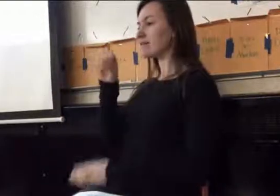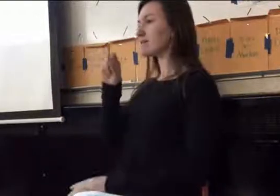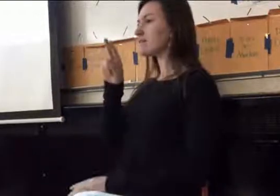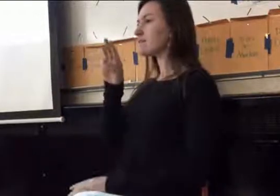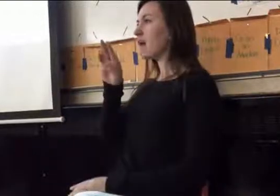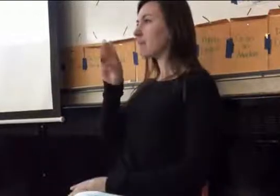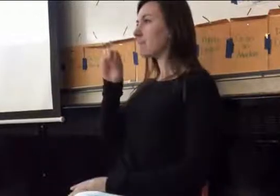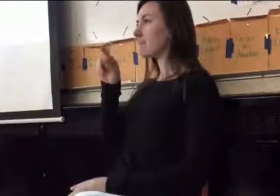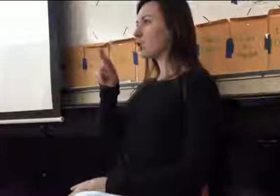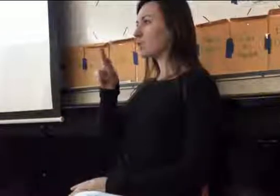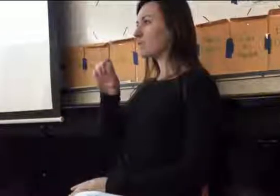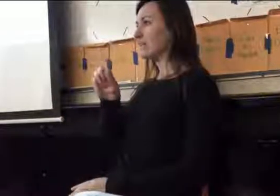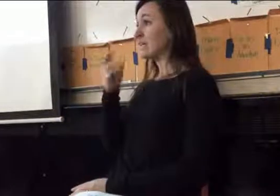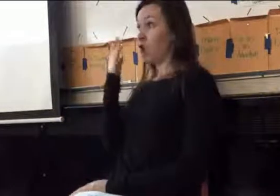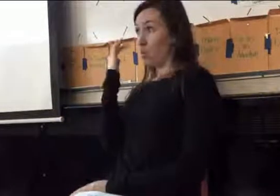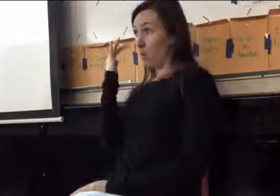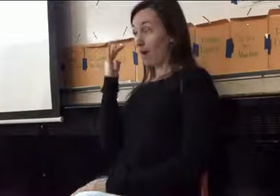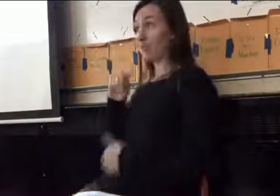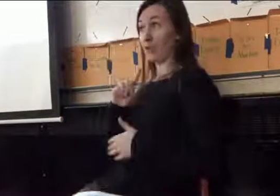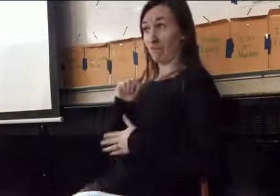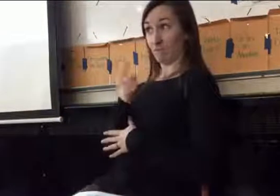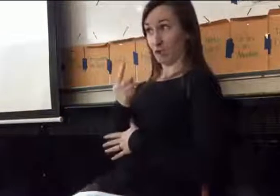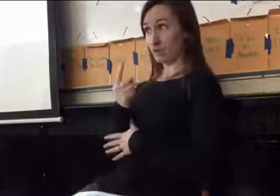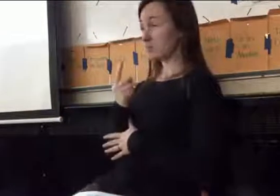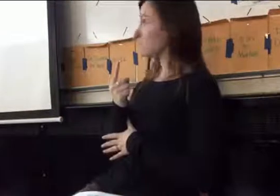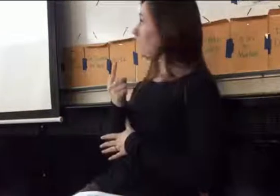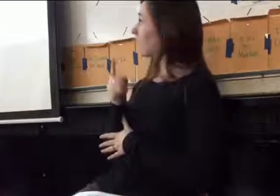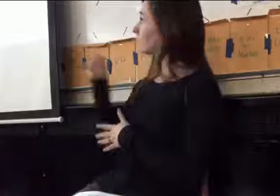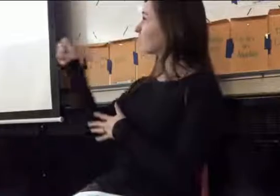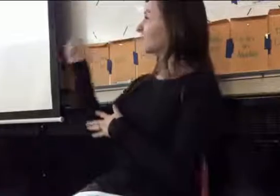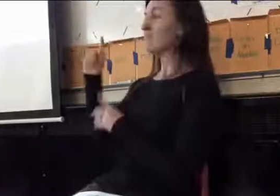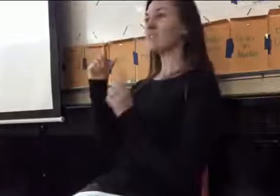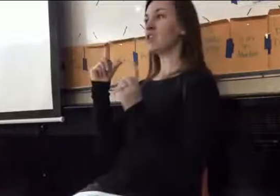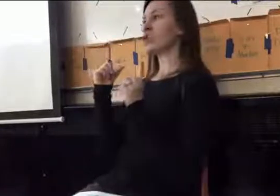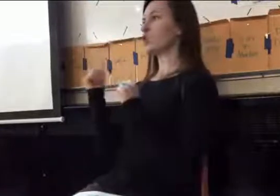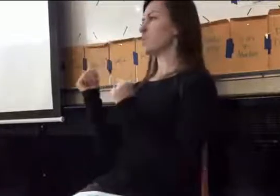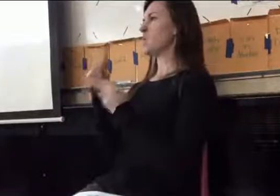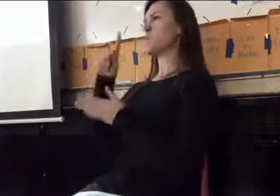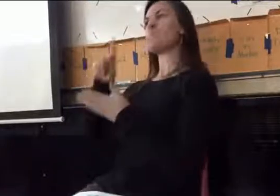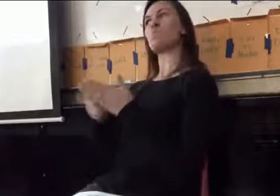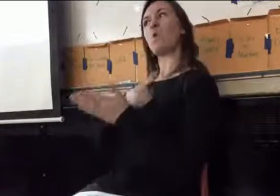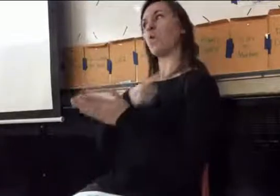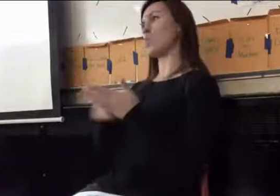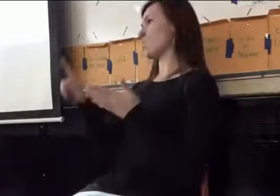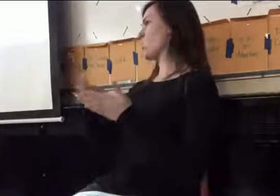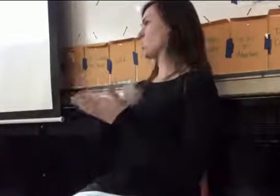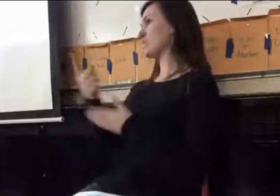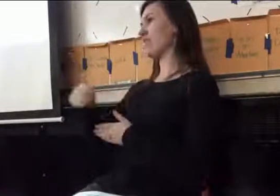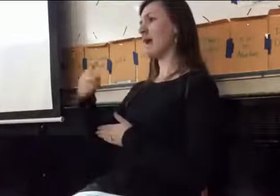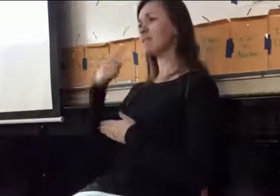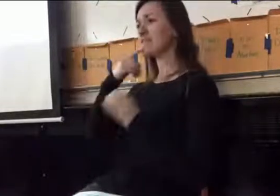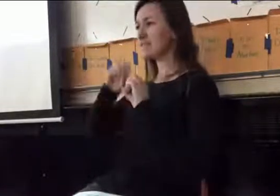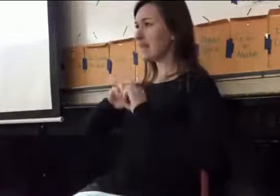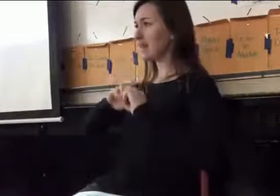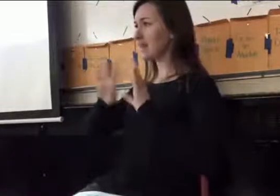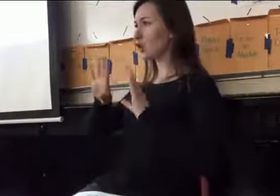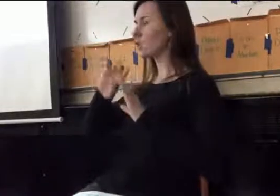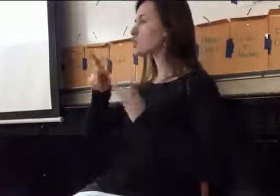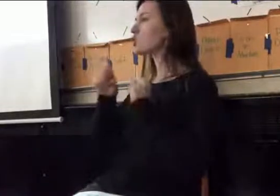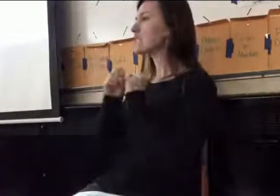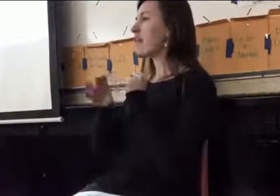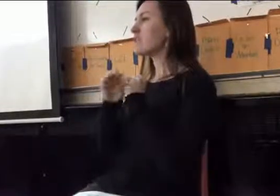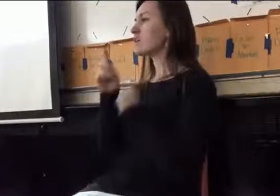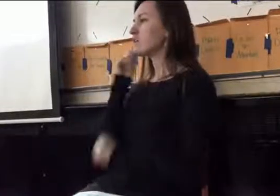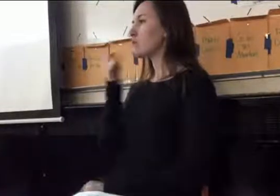there's a couple of things that happen. First off, Twitter roasts him. Pretty bad. They say clearly this was just an advertisement